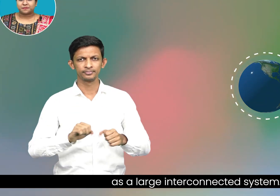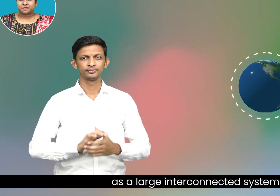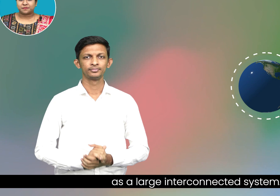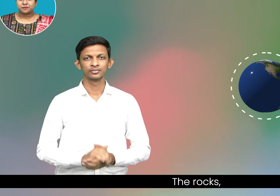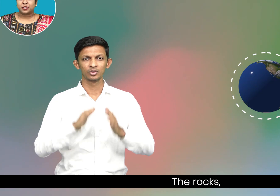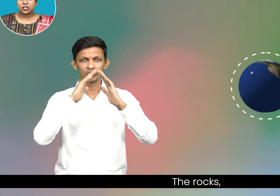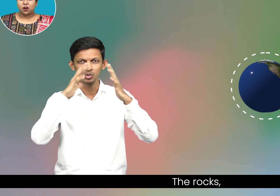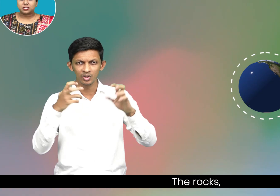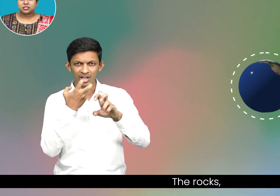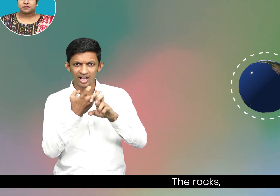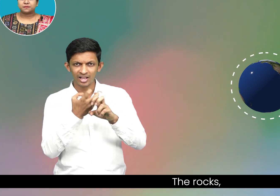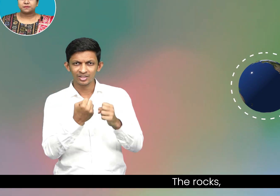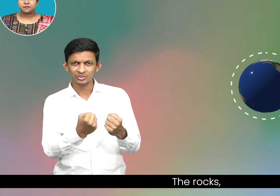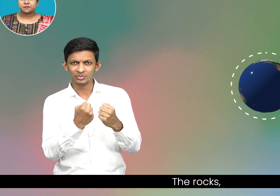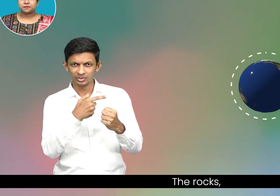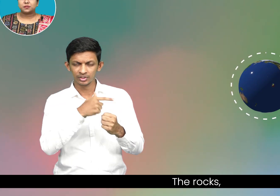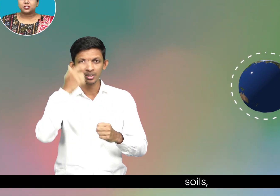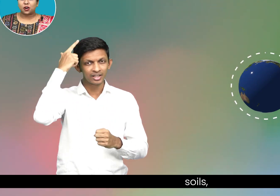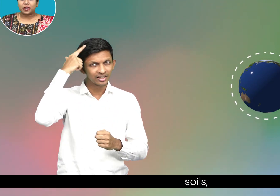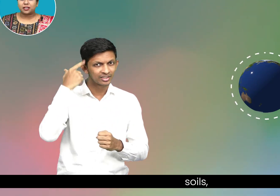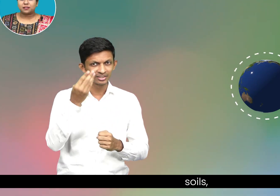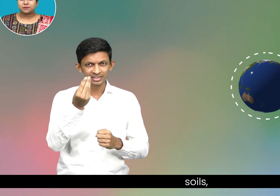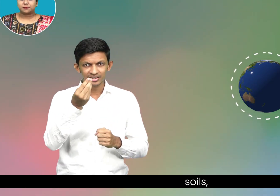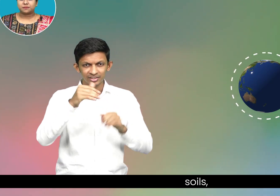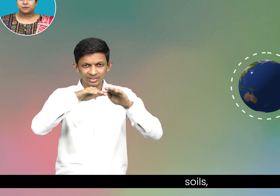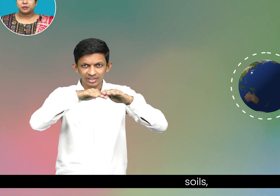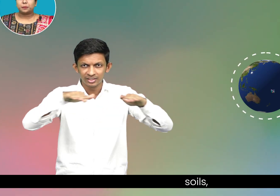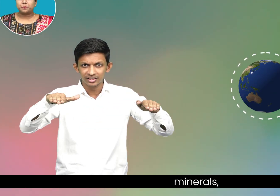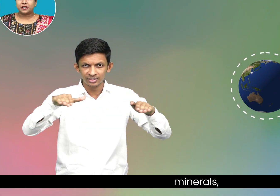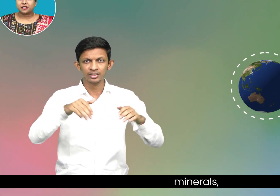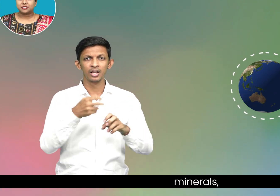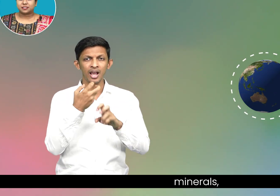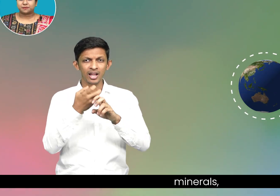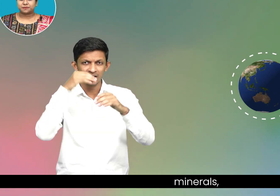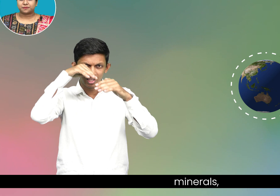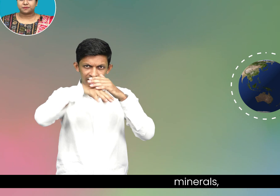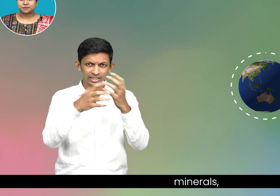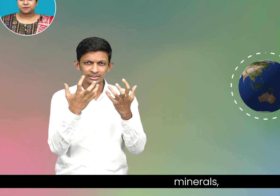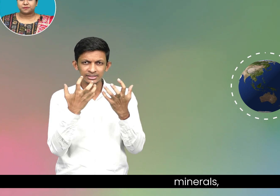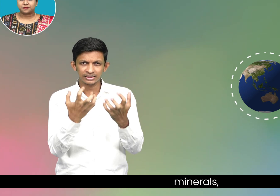The rocks, soil, minerals,